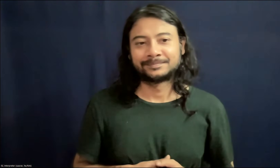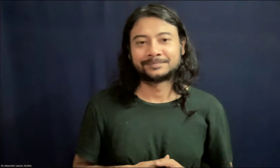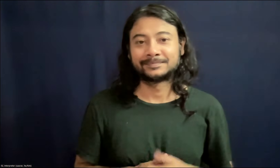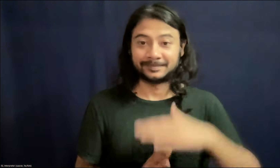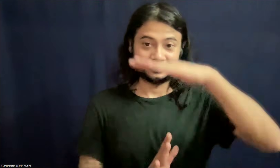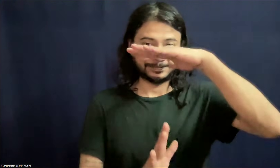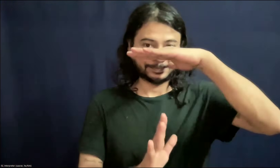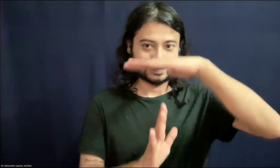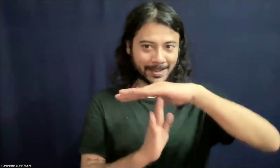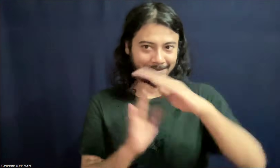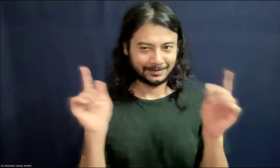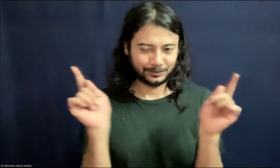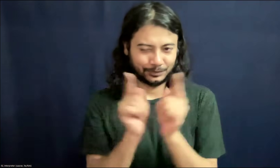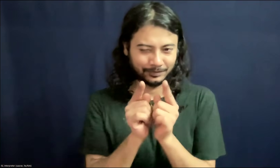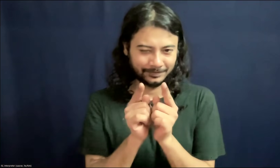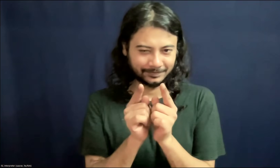Clear?